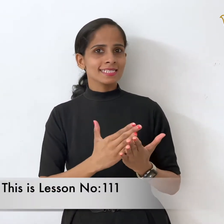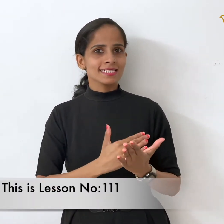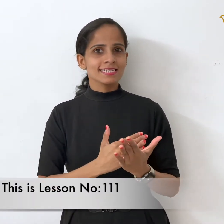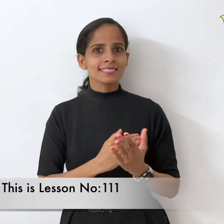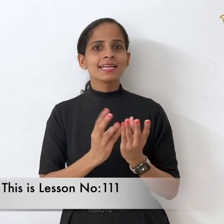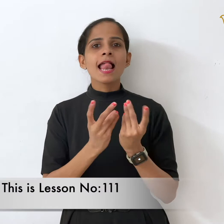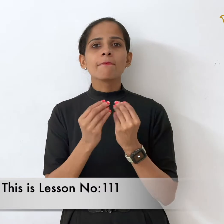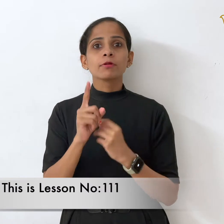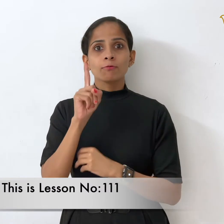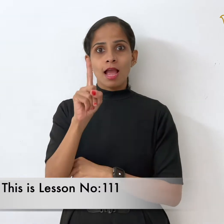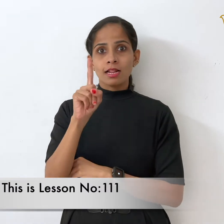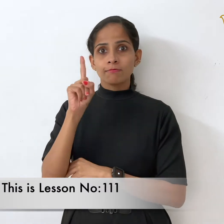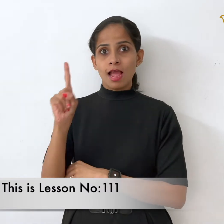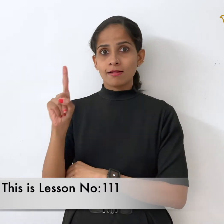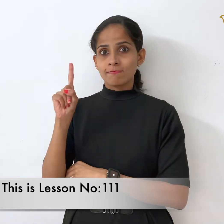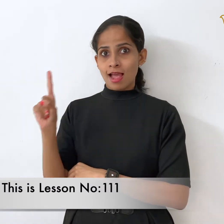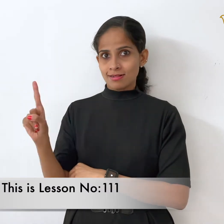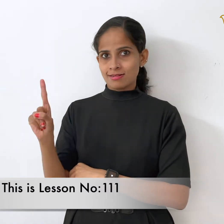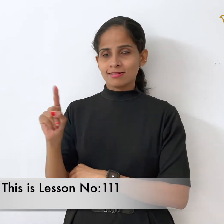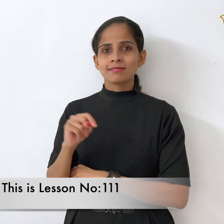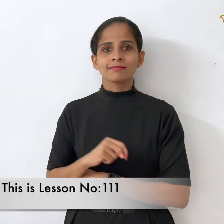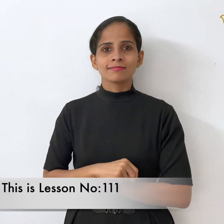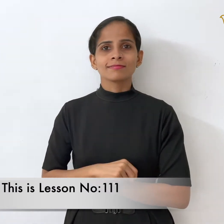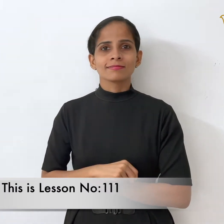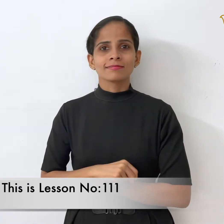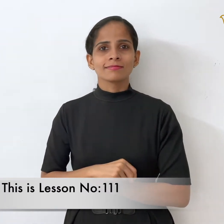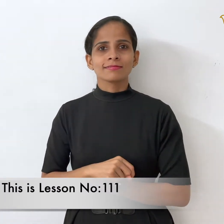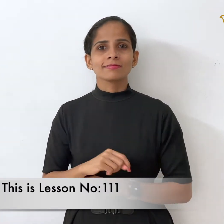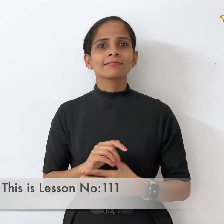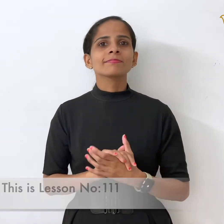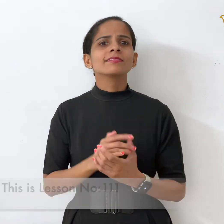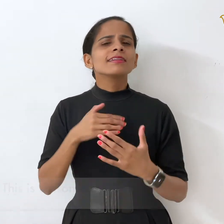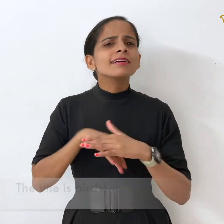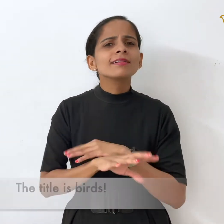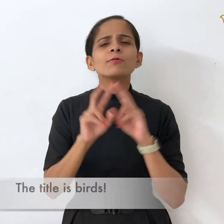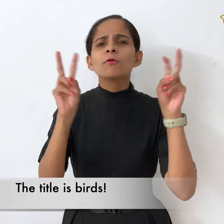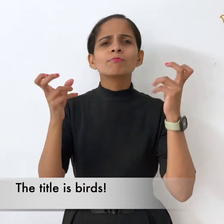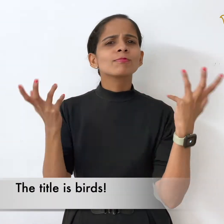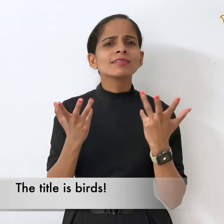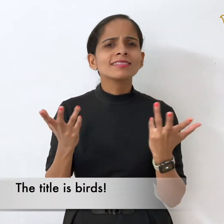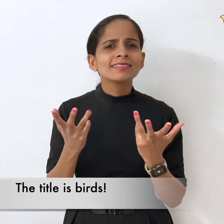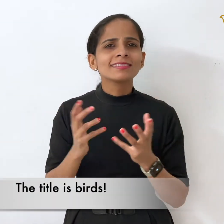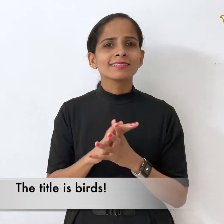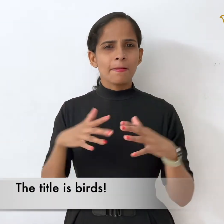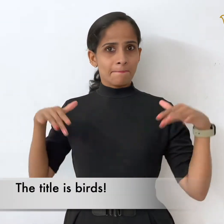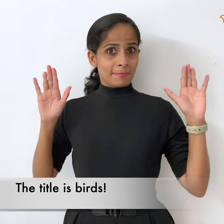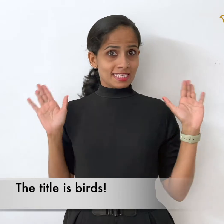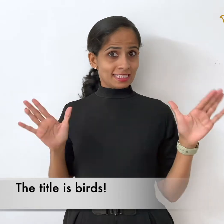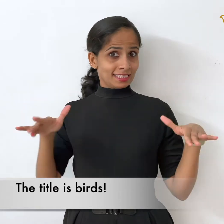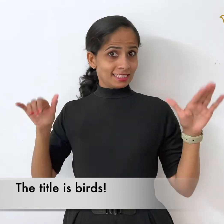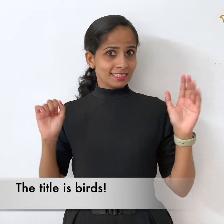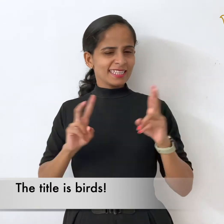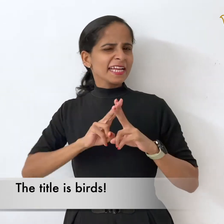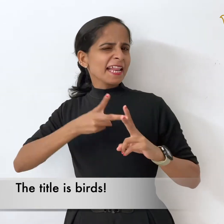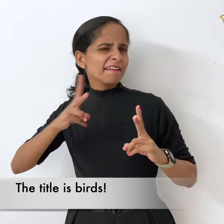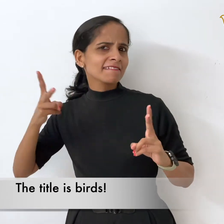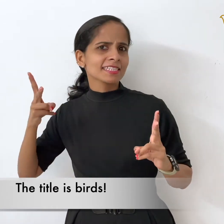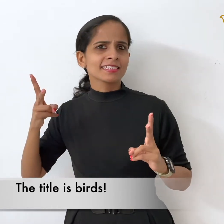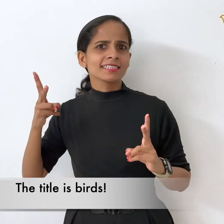This is lesson number 111. The title is Birds.